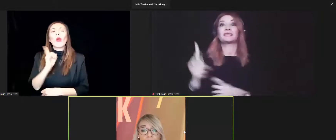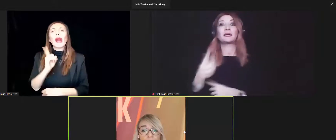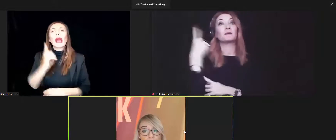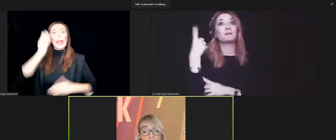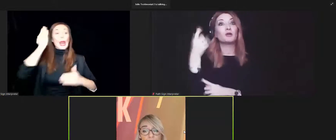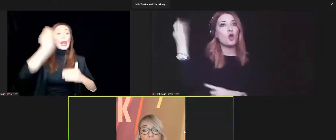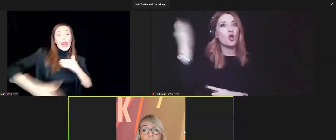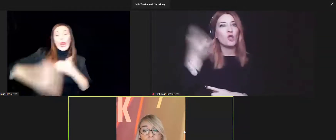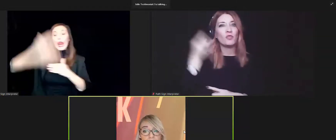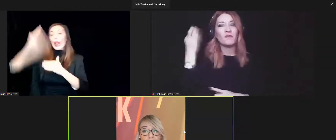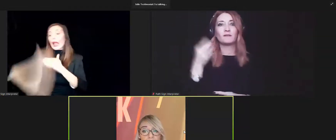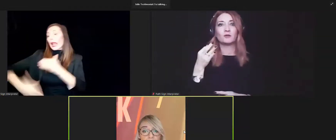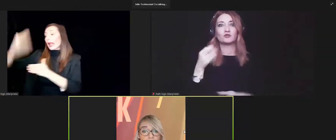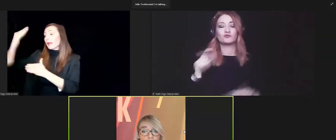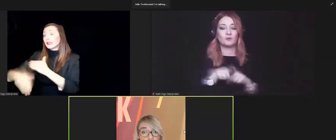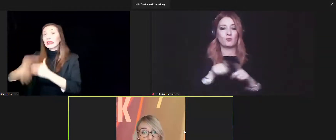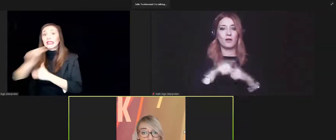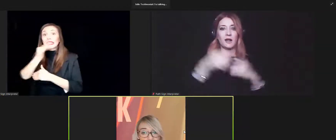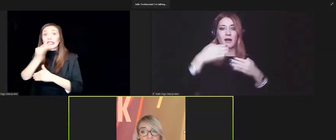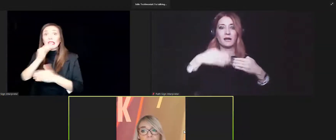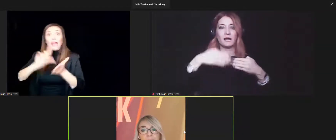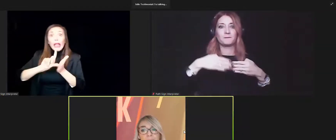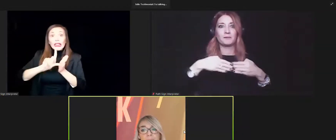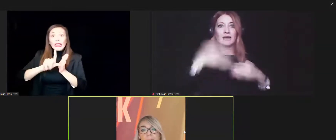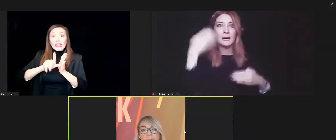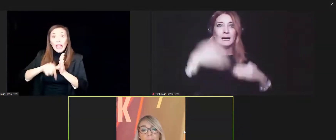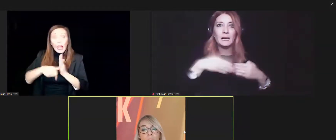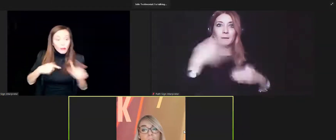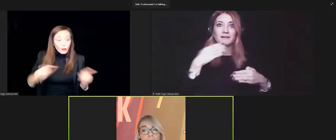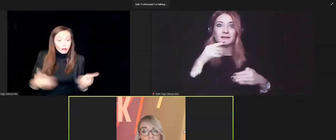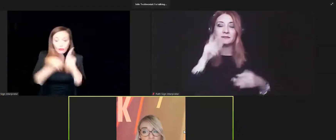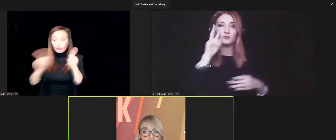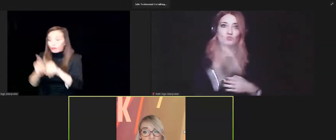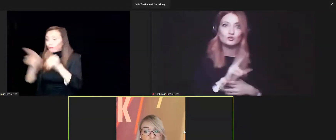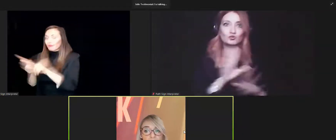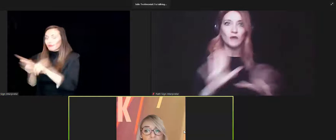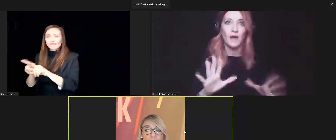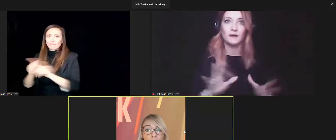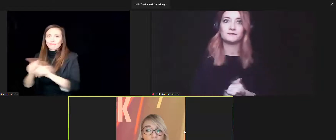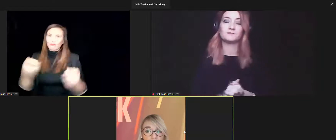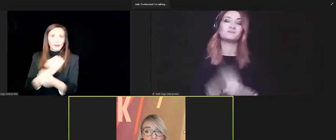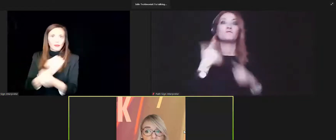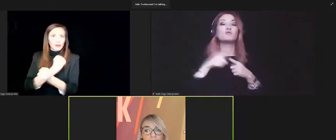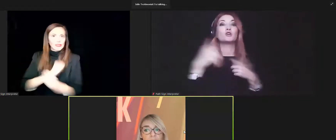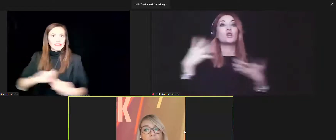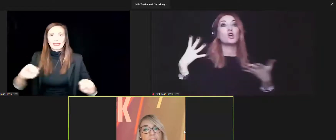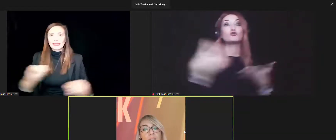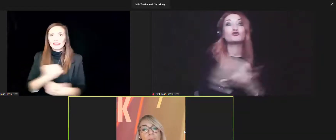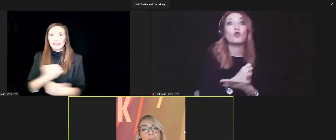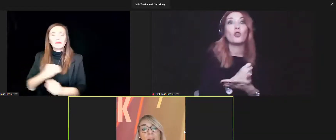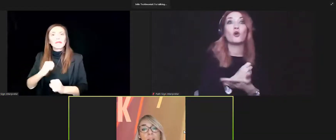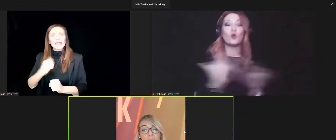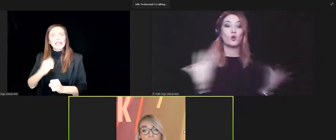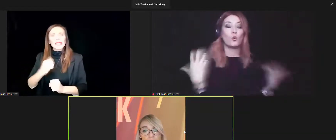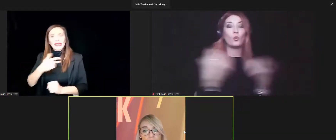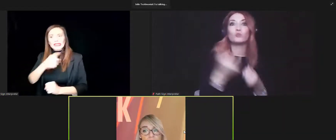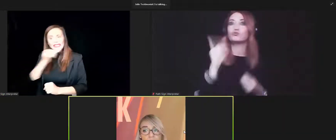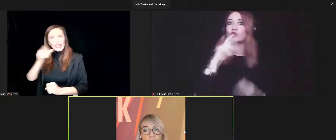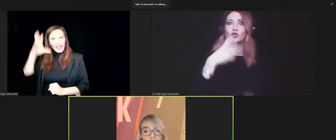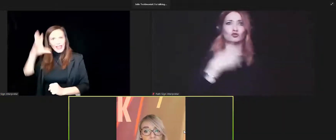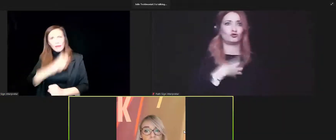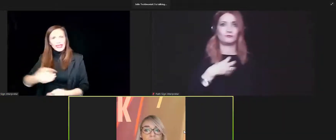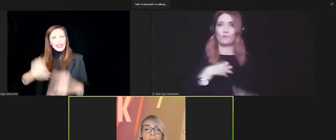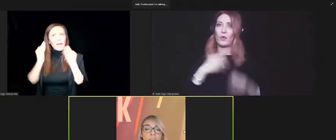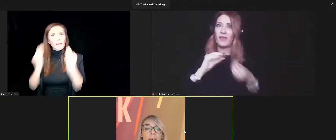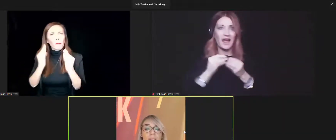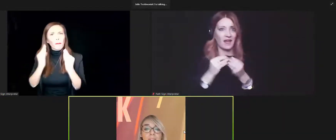You have to identify your qualities. Identify to whom can you delegate some important